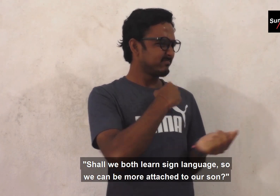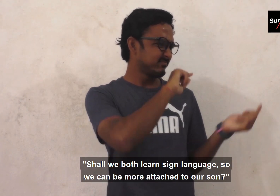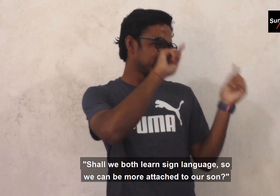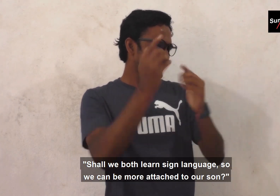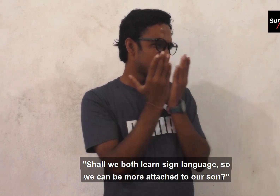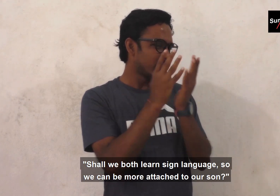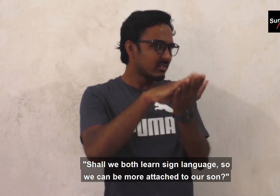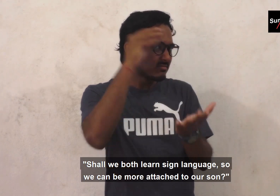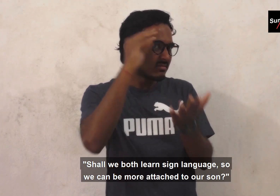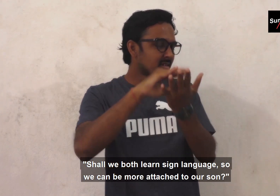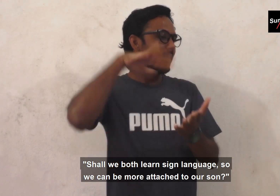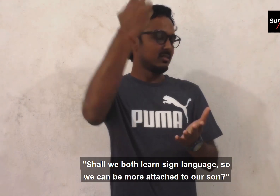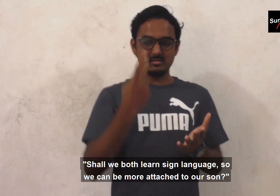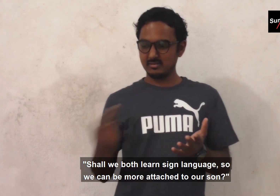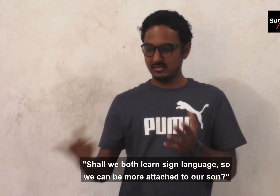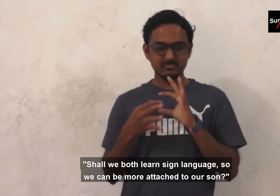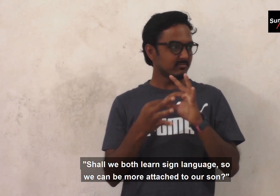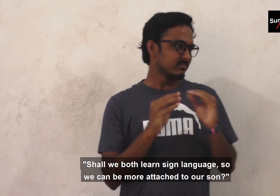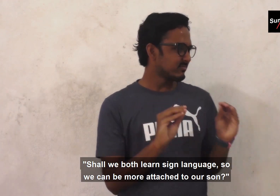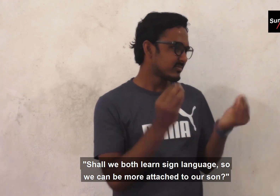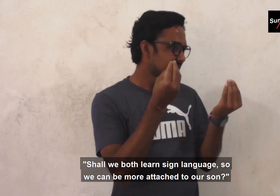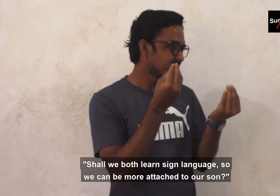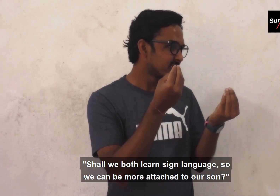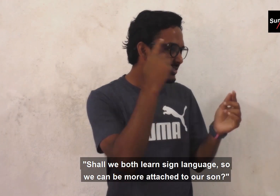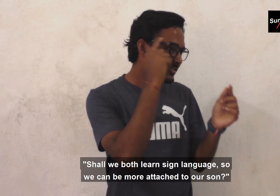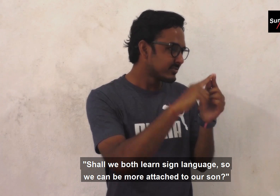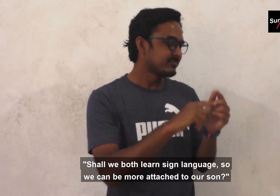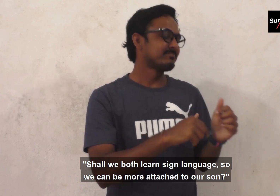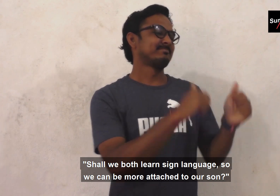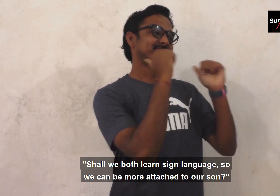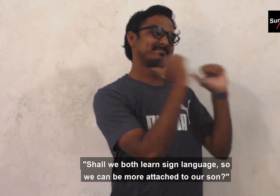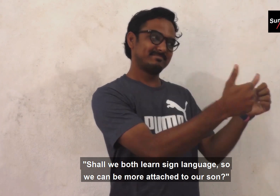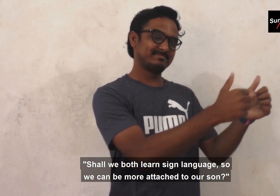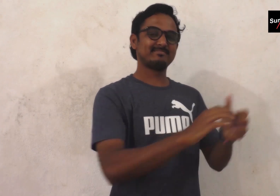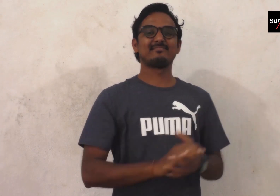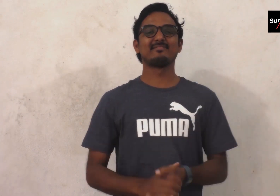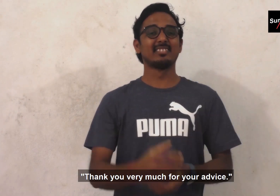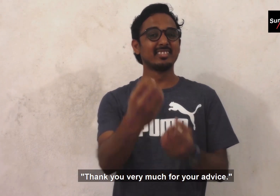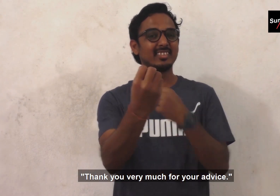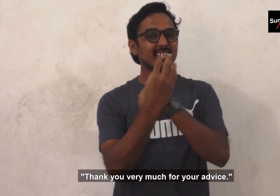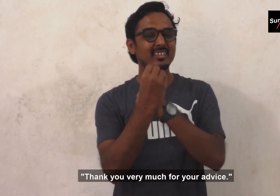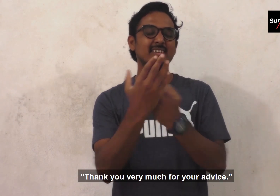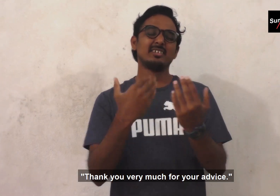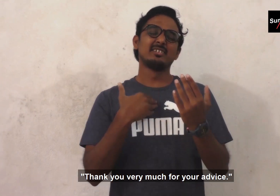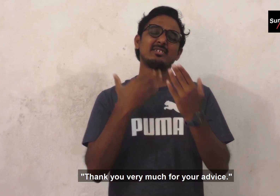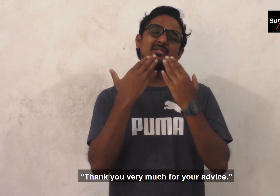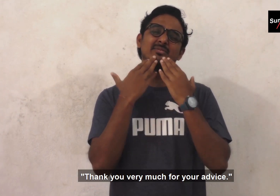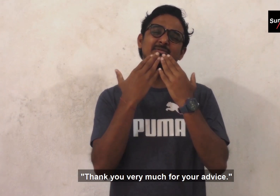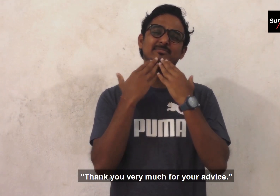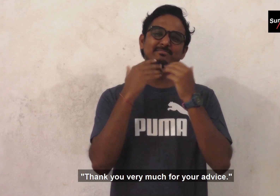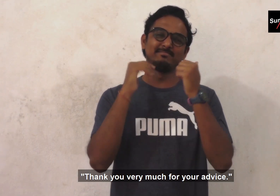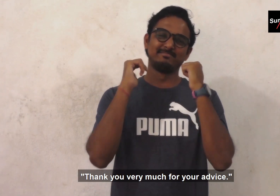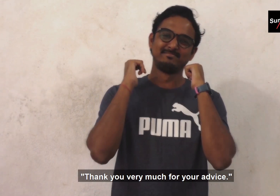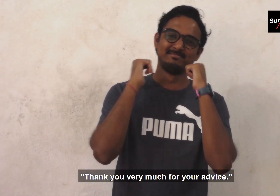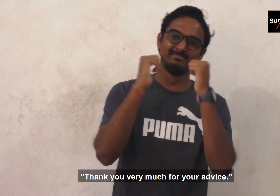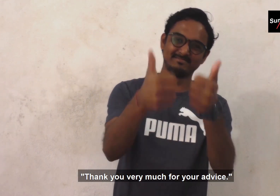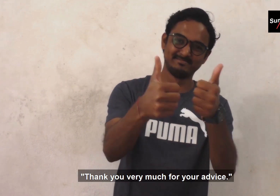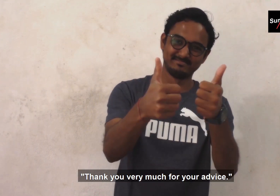Shall we both learn sign language, so we can be more attached to our son? Thank you very much for your advice.